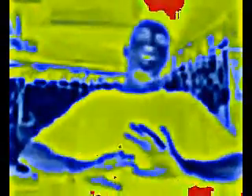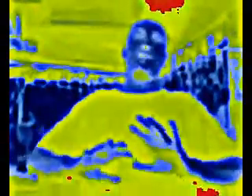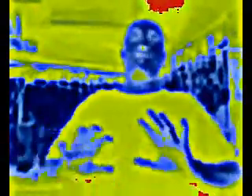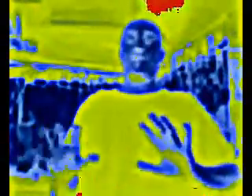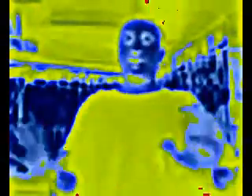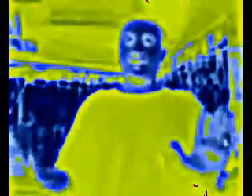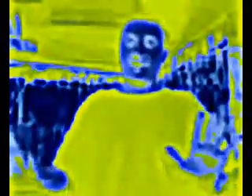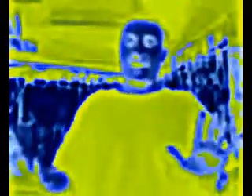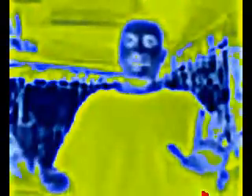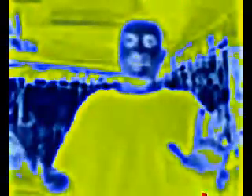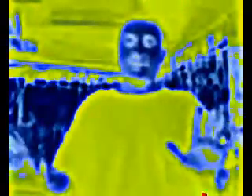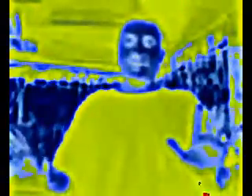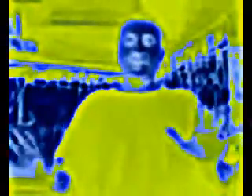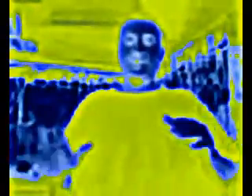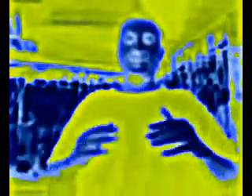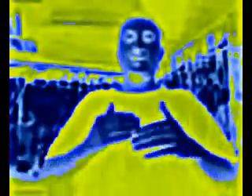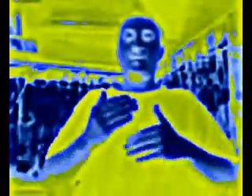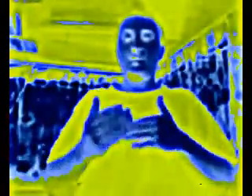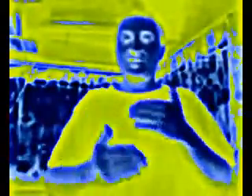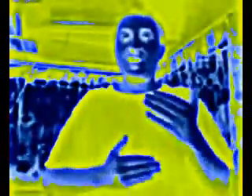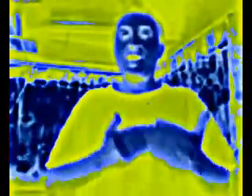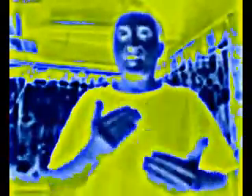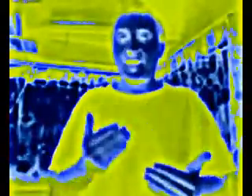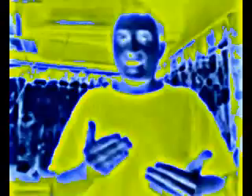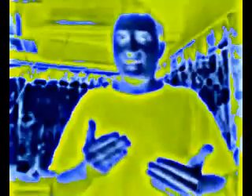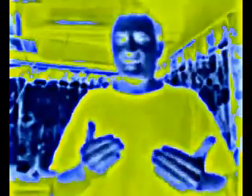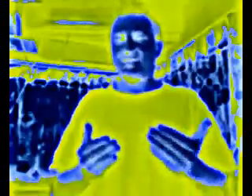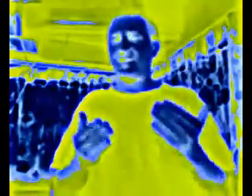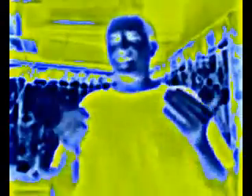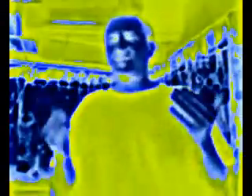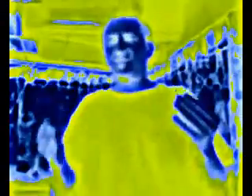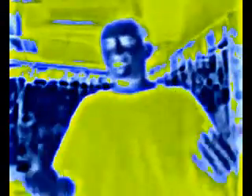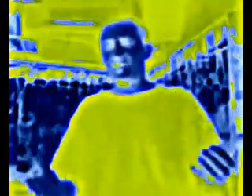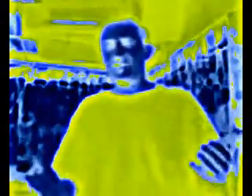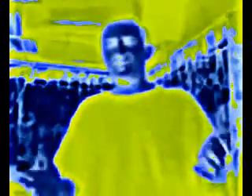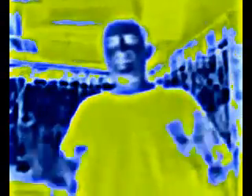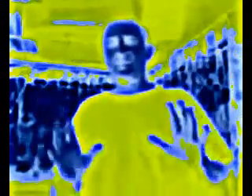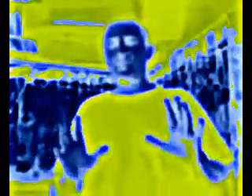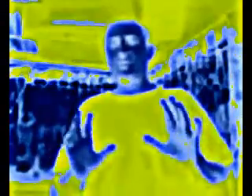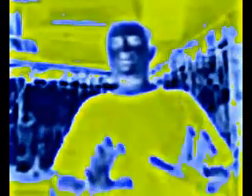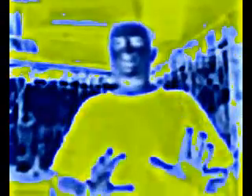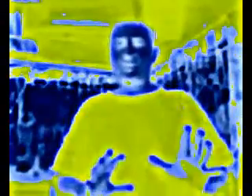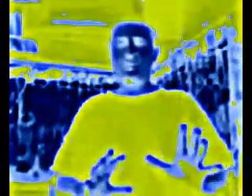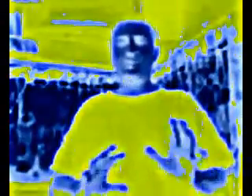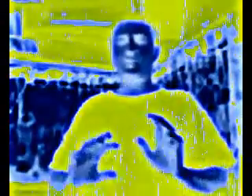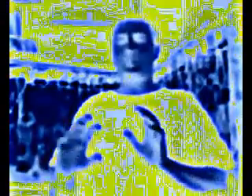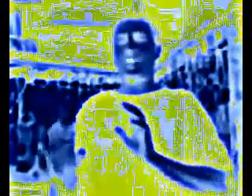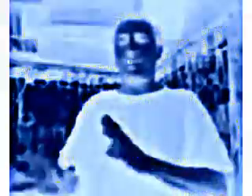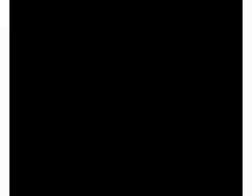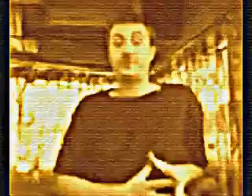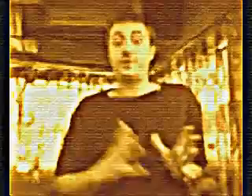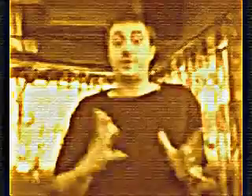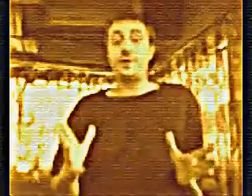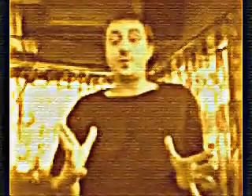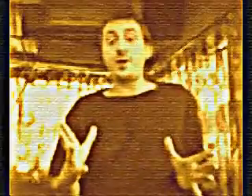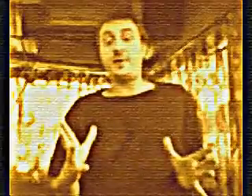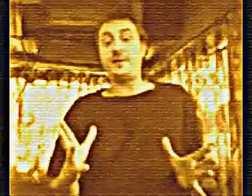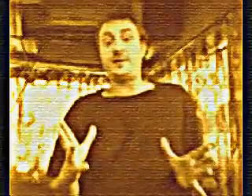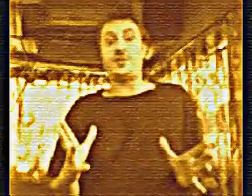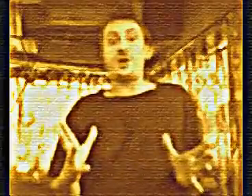a fucking doubt. It's a slaughterhouse. It's not justice. You're accused by a police. Another way that this John